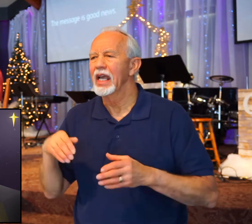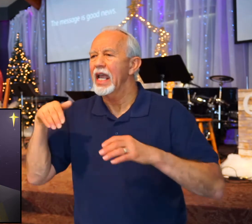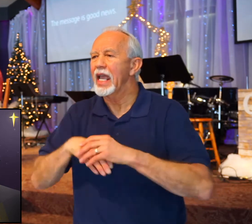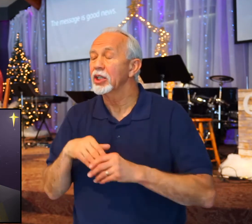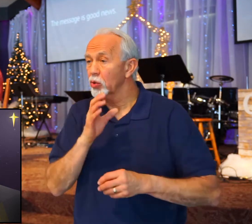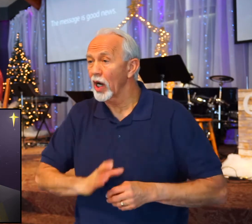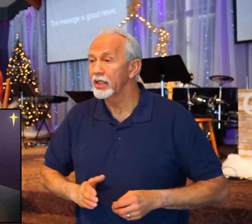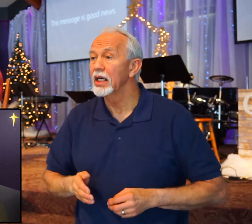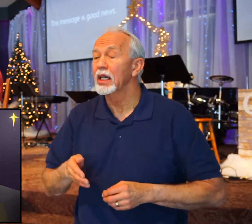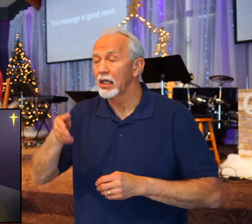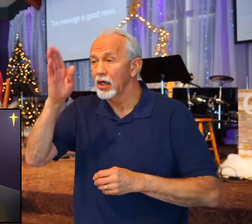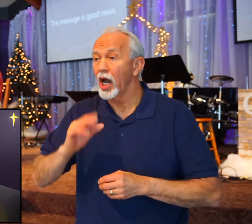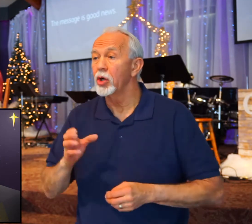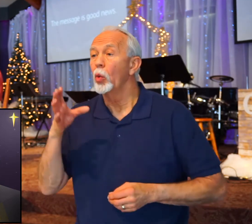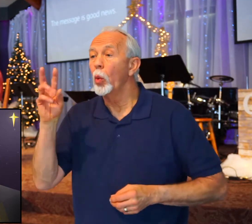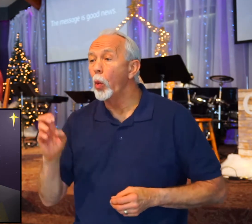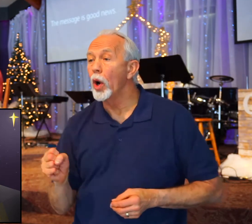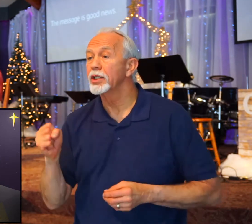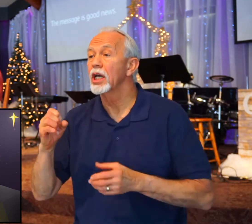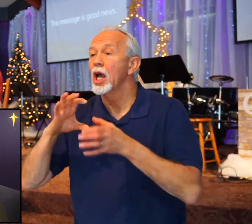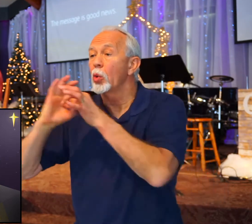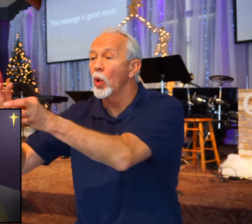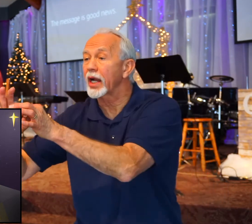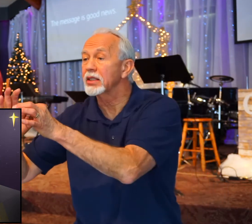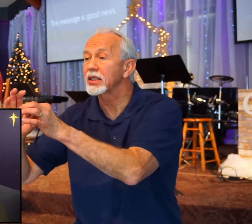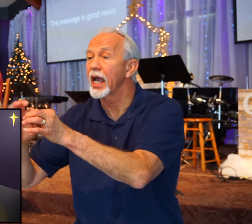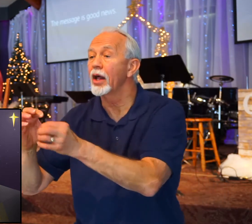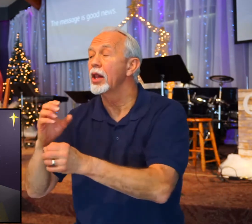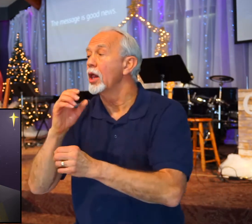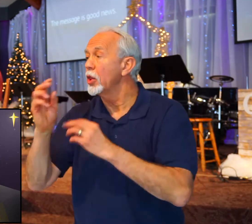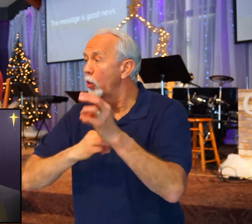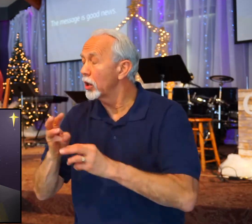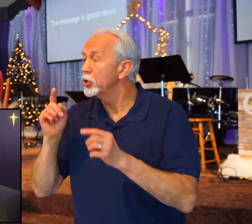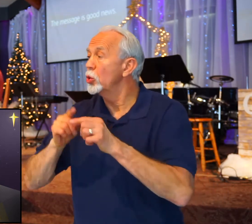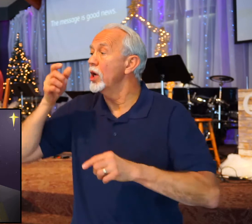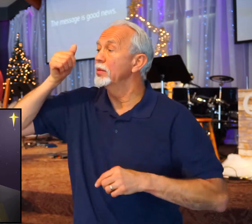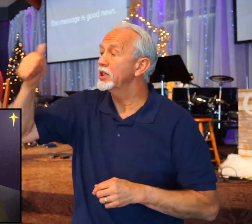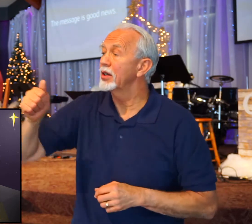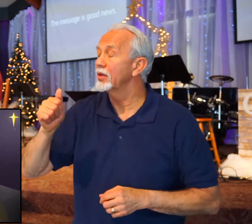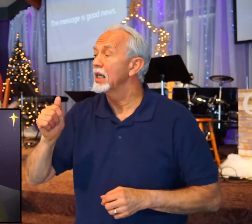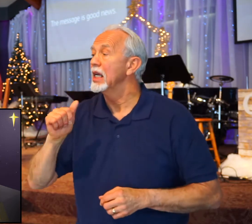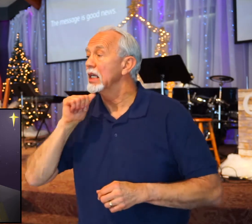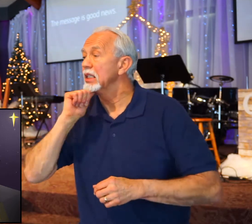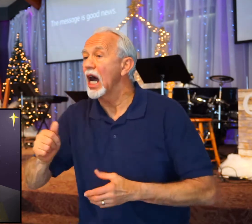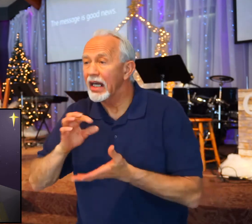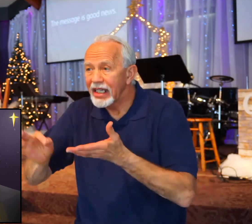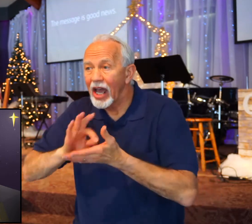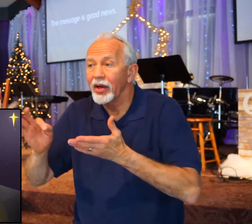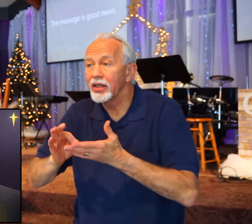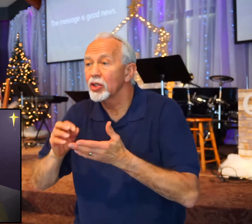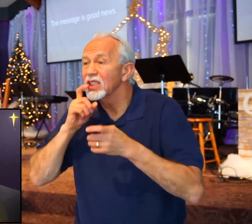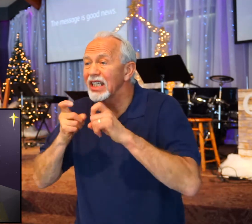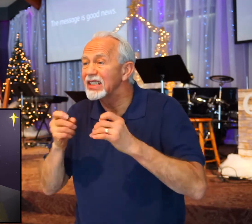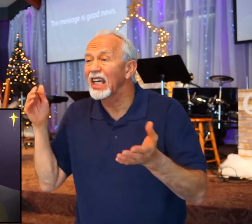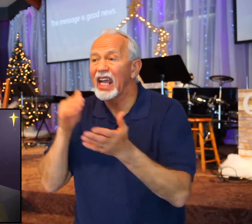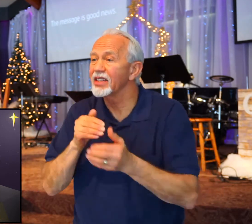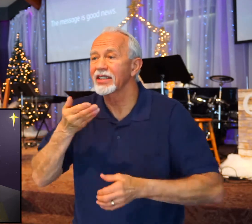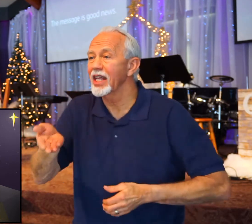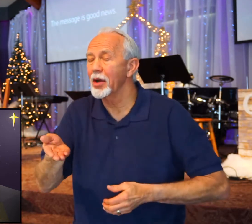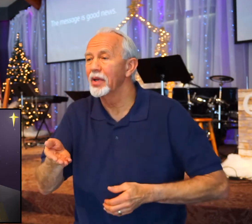God was reconciling the world to Himself, not counting their trespasses against them. God